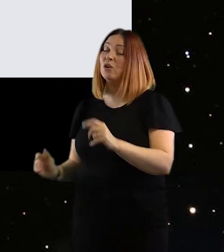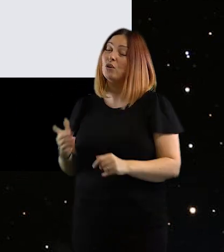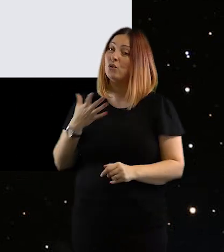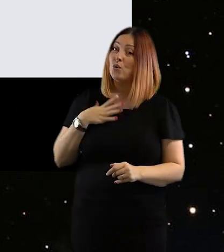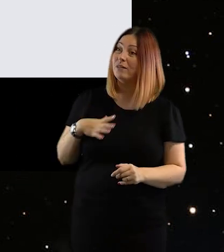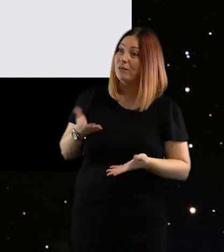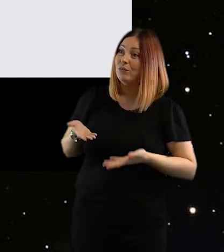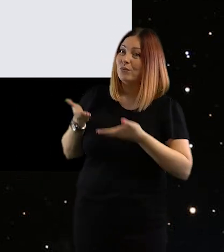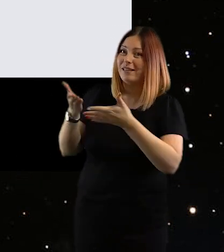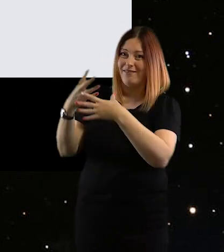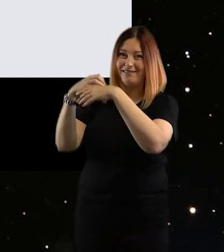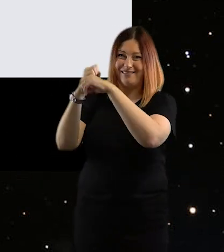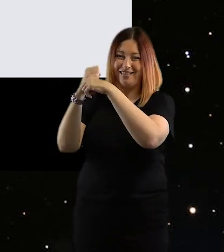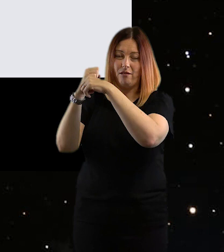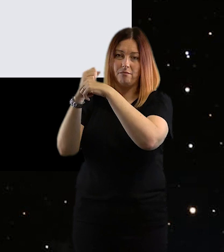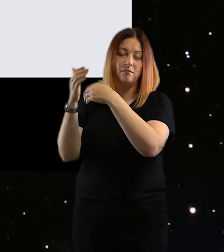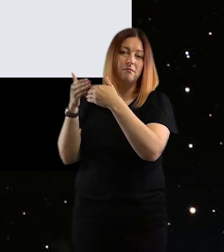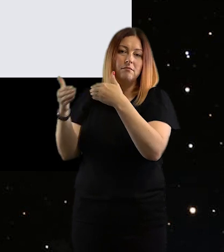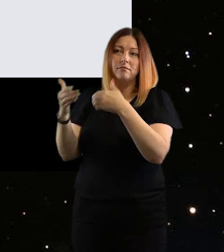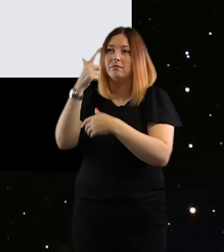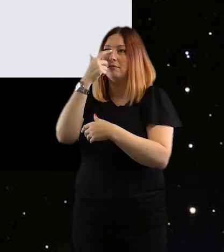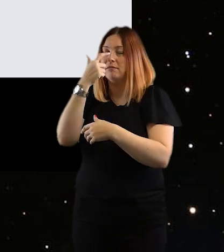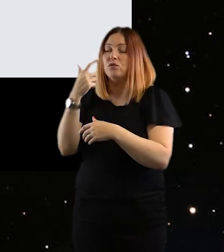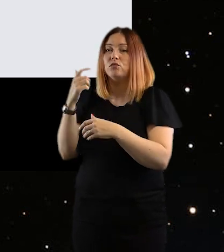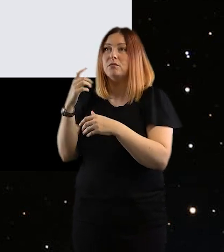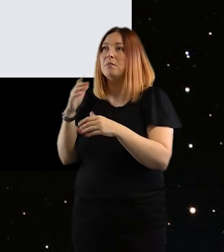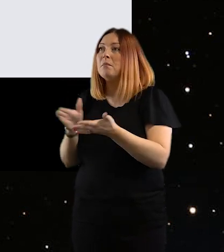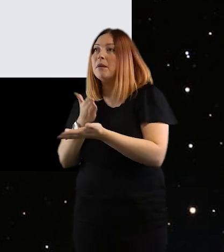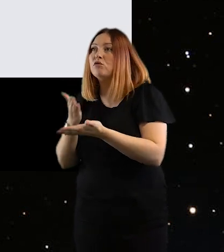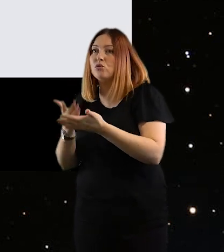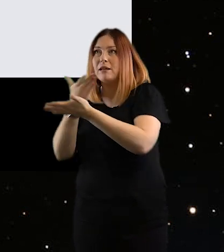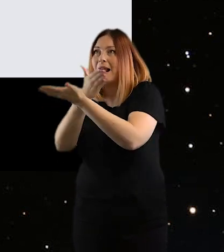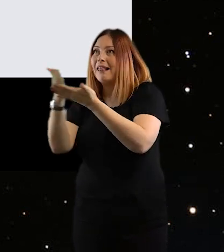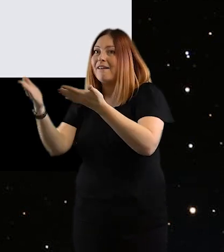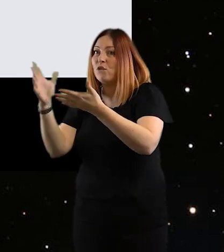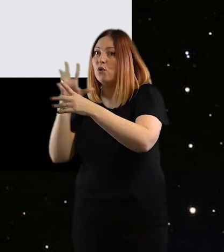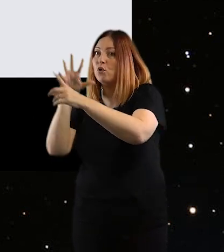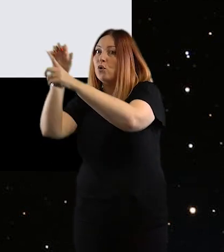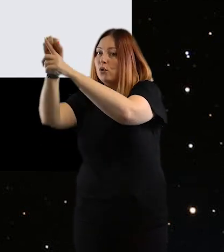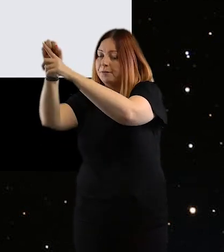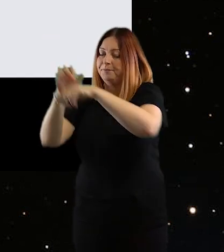sure that your conditions are correct for your observation. So for this video, I'm going to select dark because